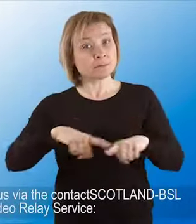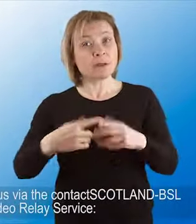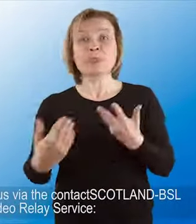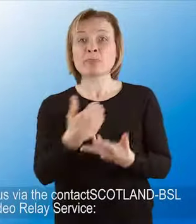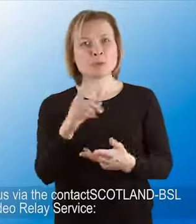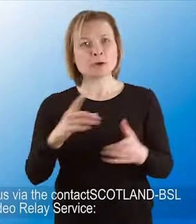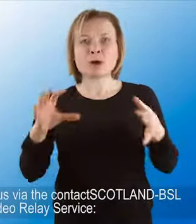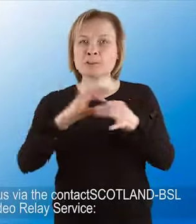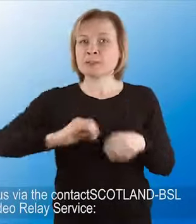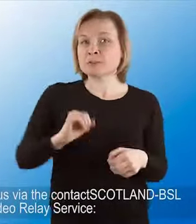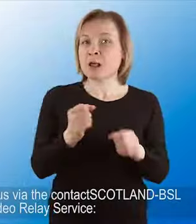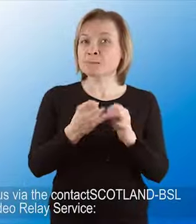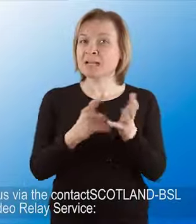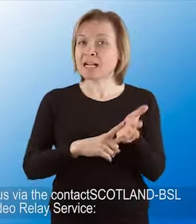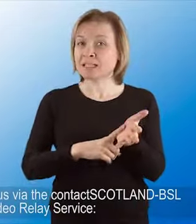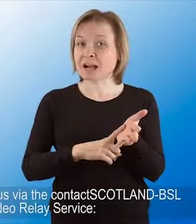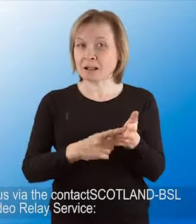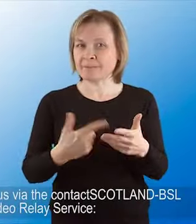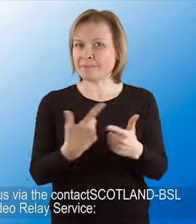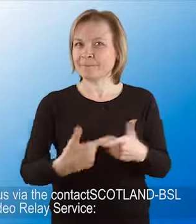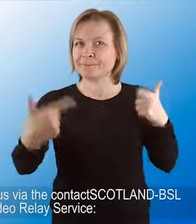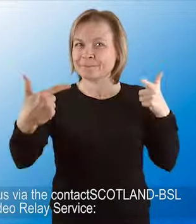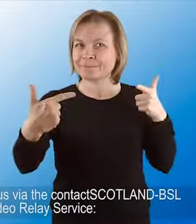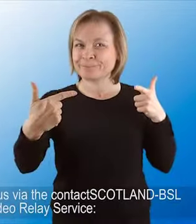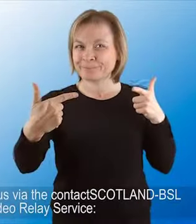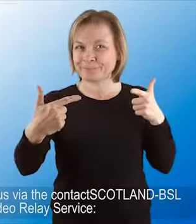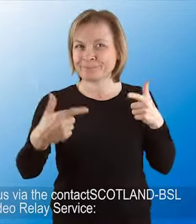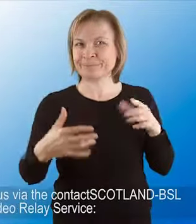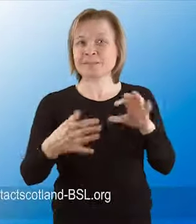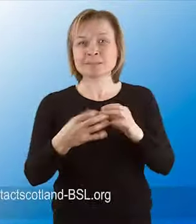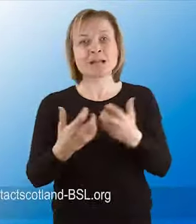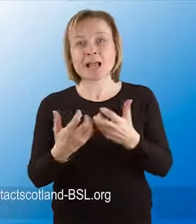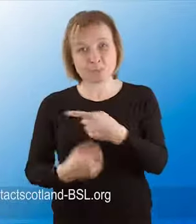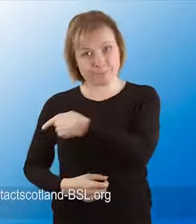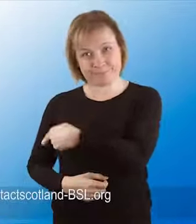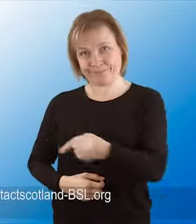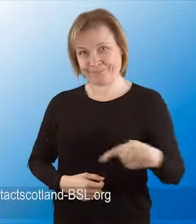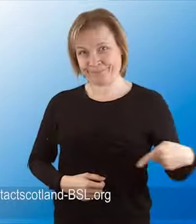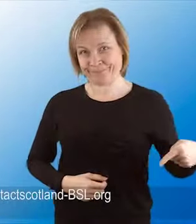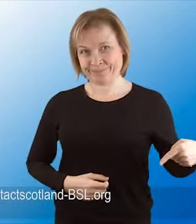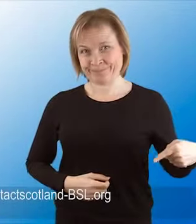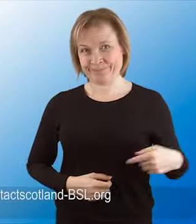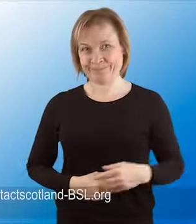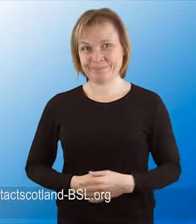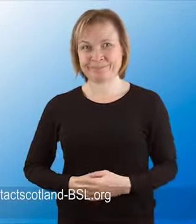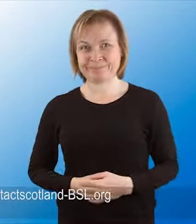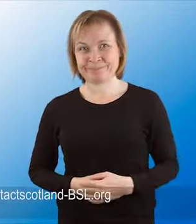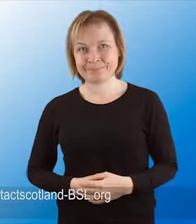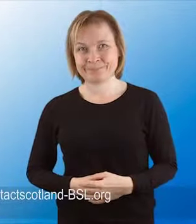the Contact Scotland BSL video relay service. Contact